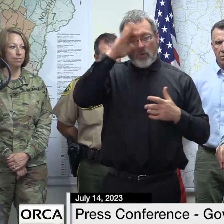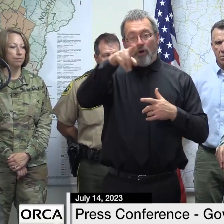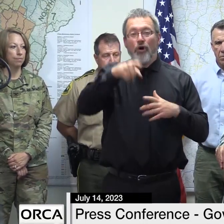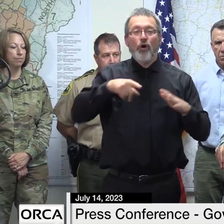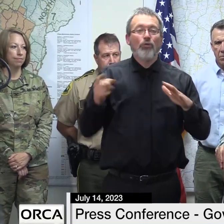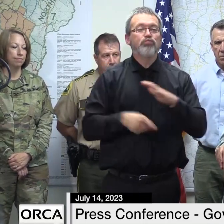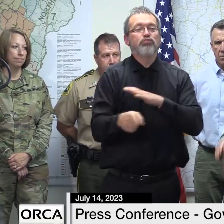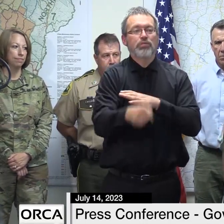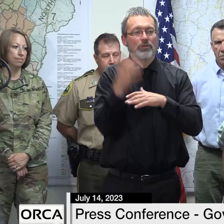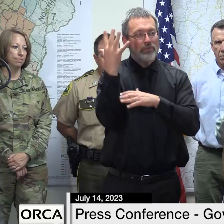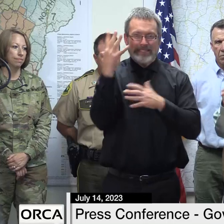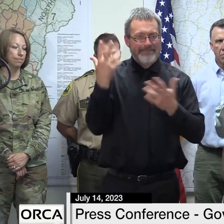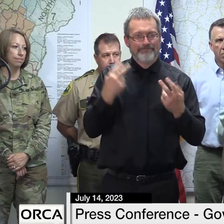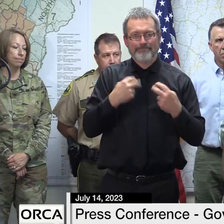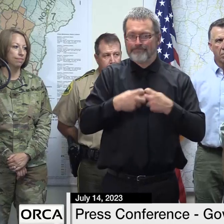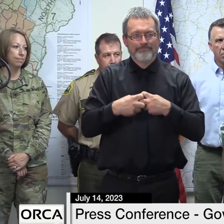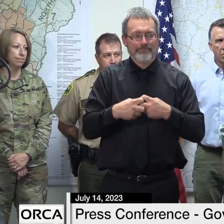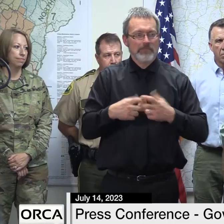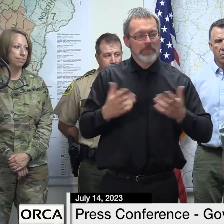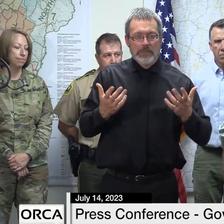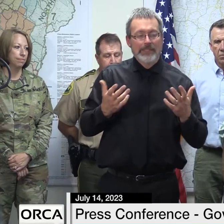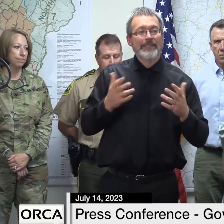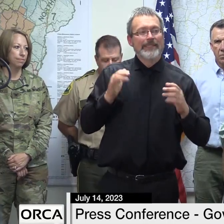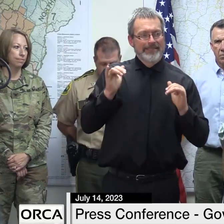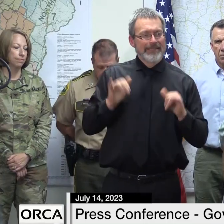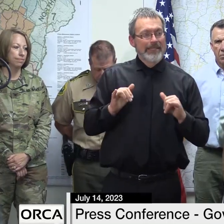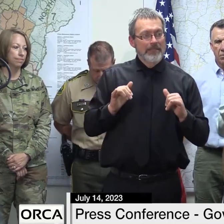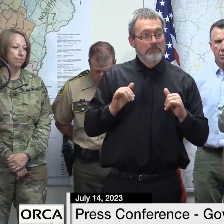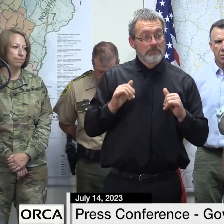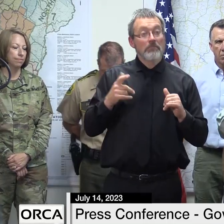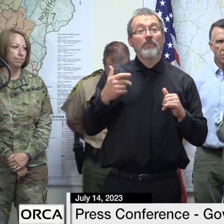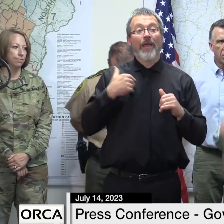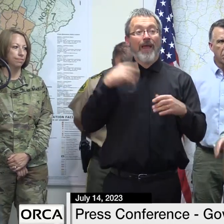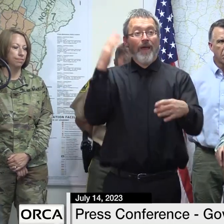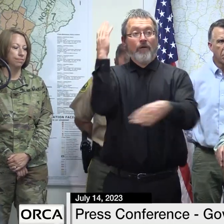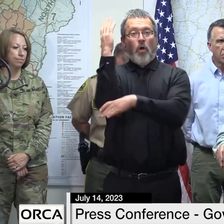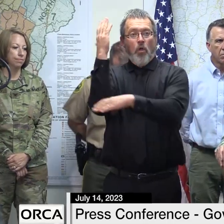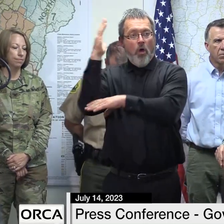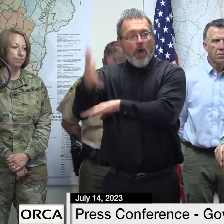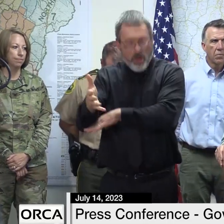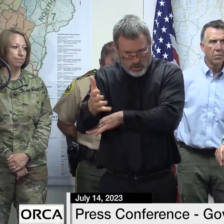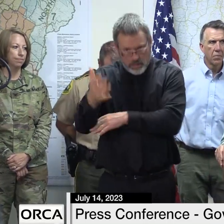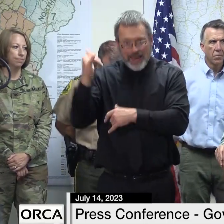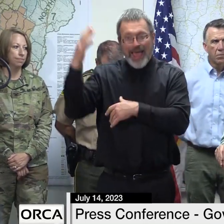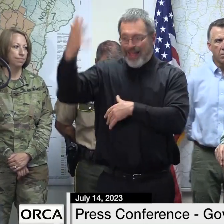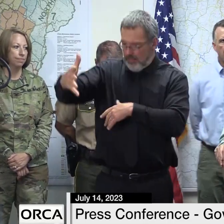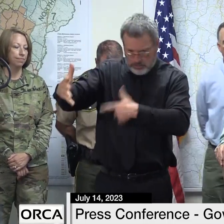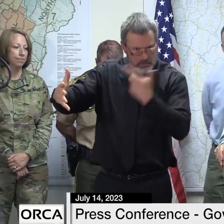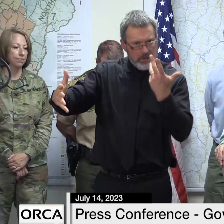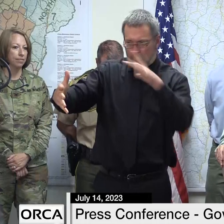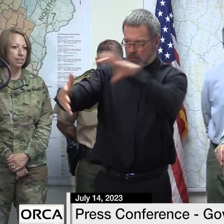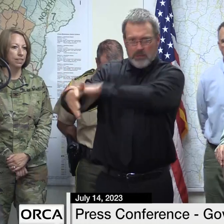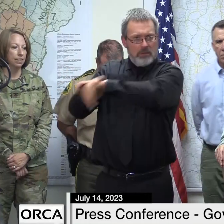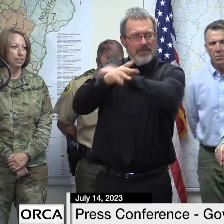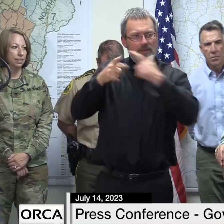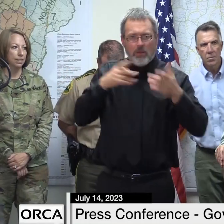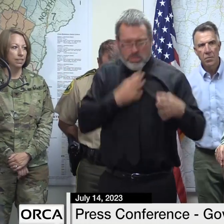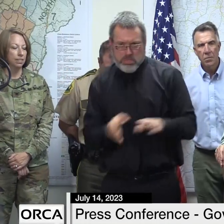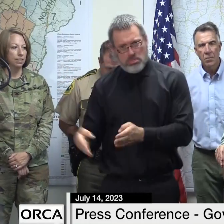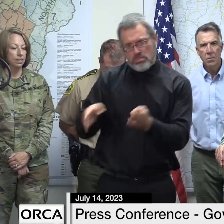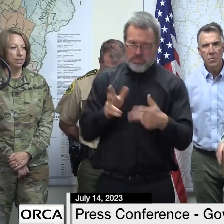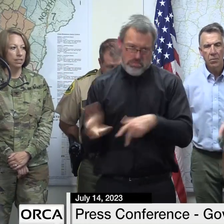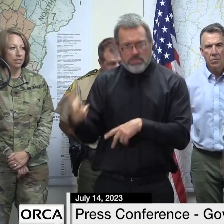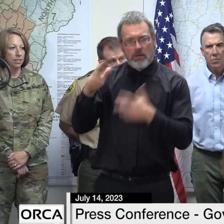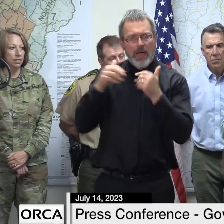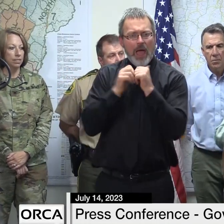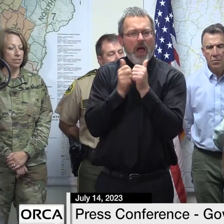but now they've not been able to get those logs out of the woods and get them to the mills to be processed as well. So that's a pocket